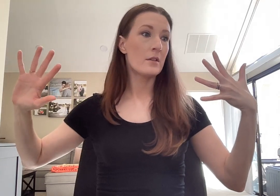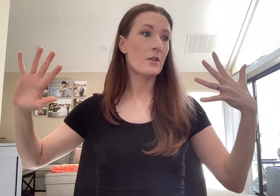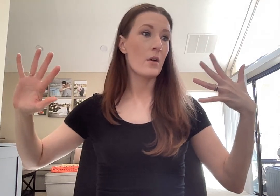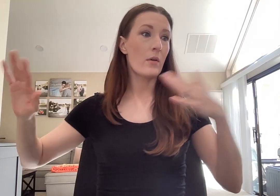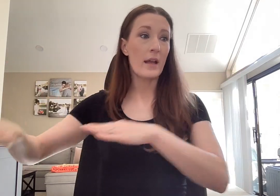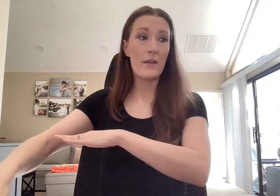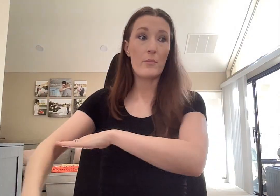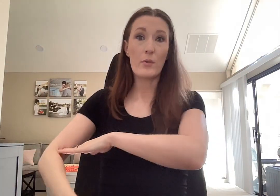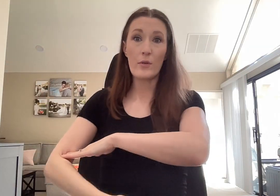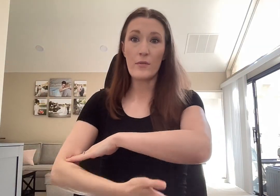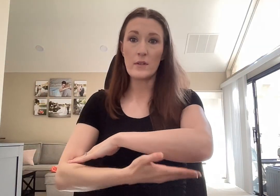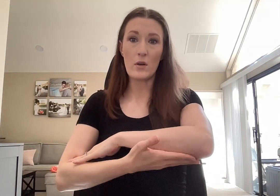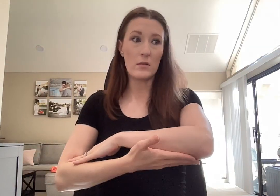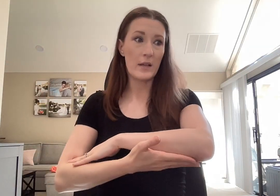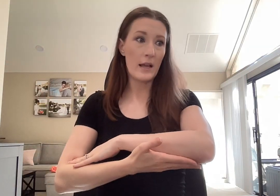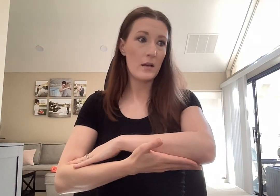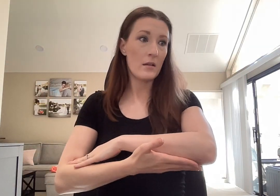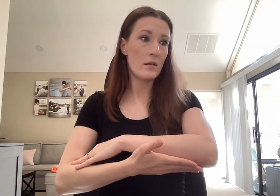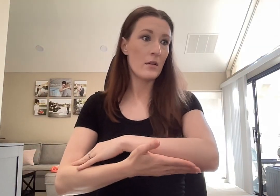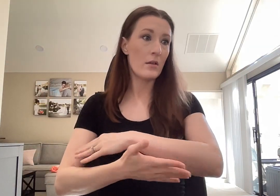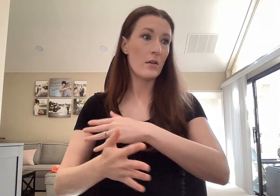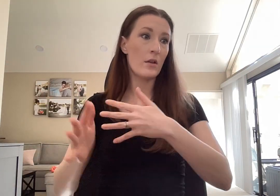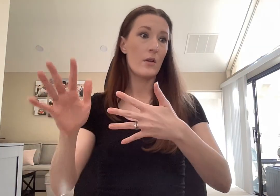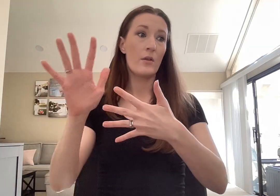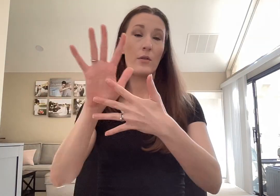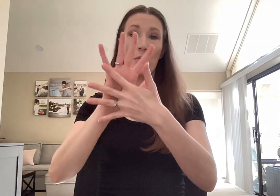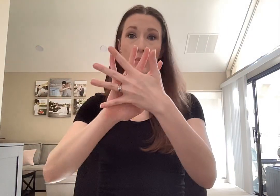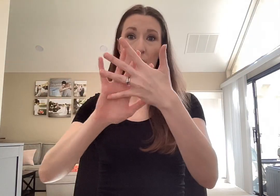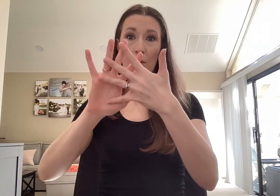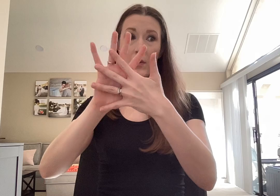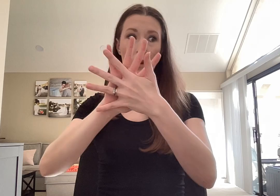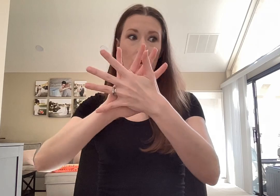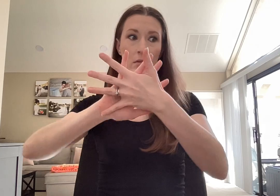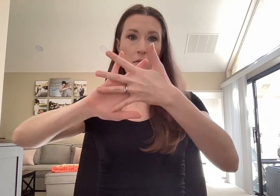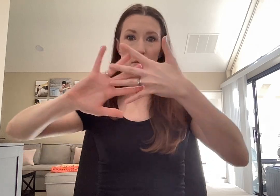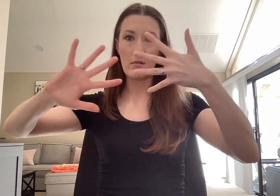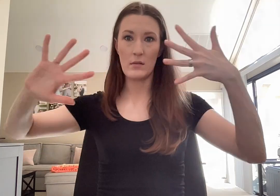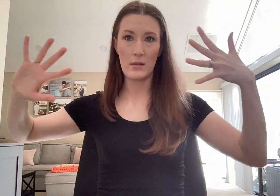so gave proof is all night through the